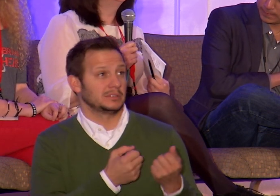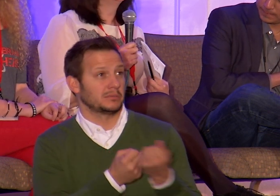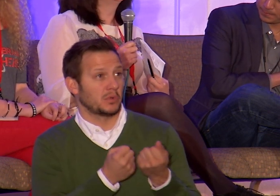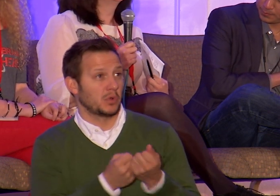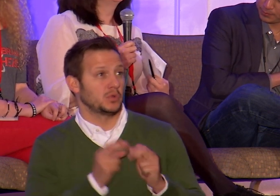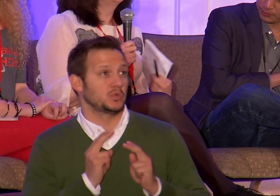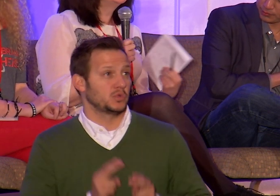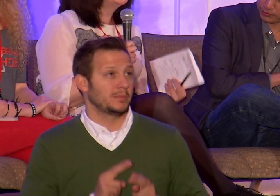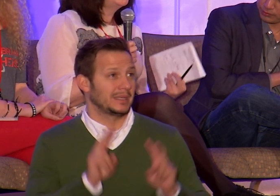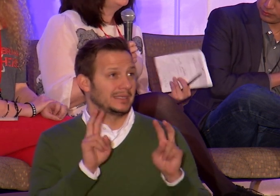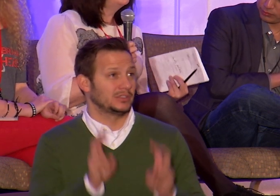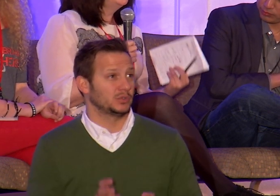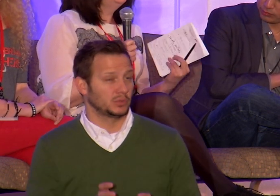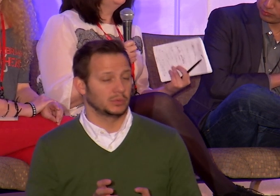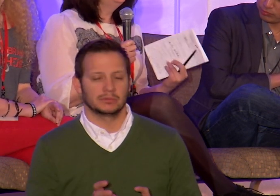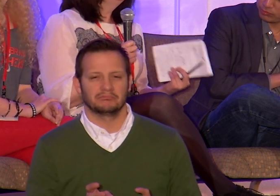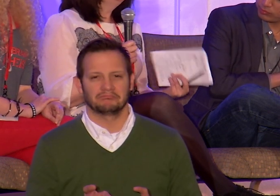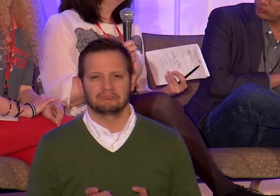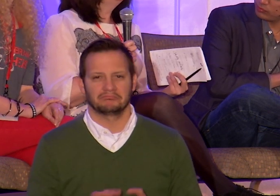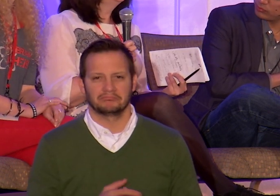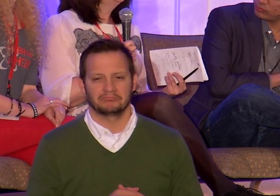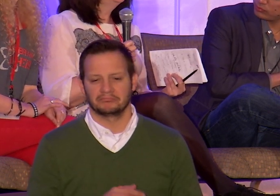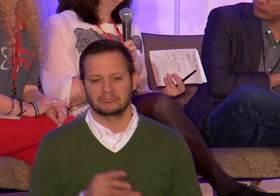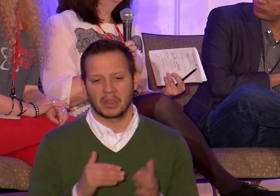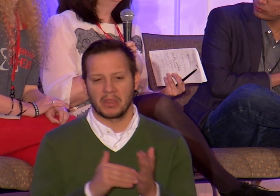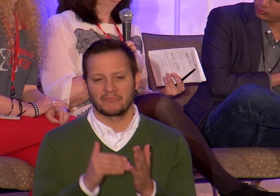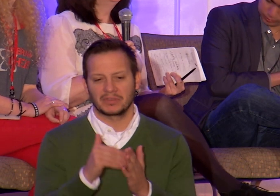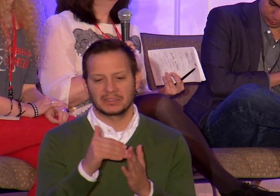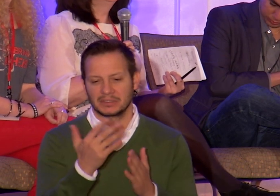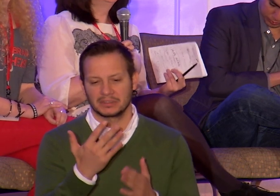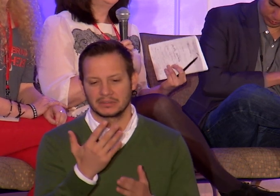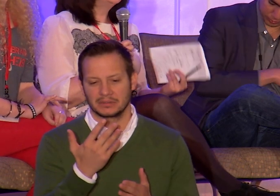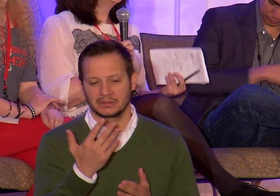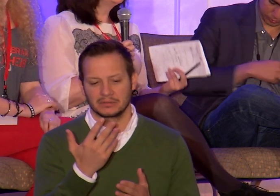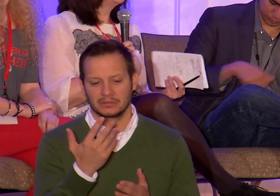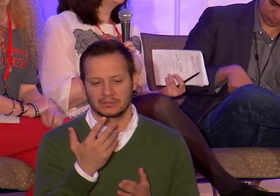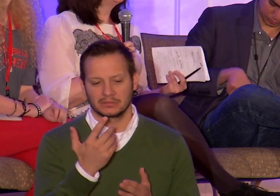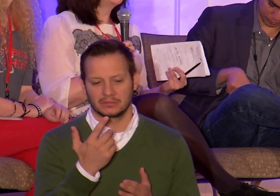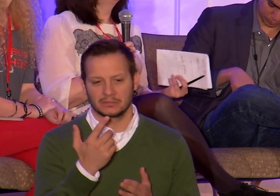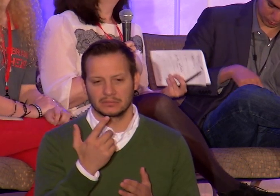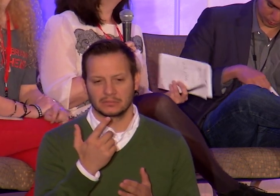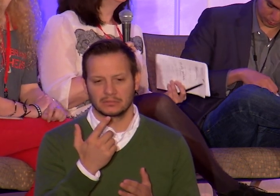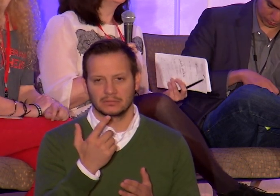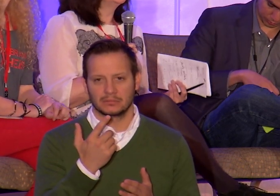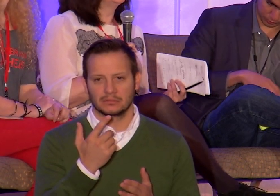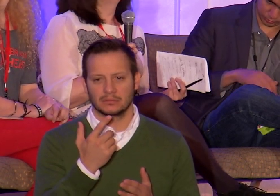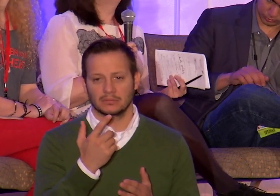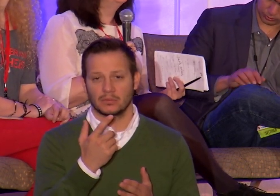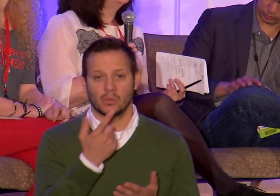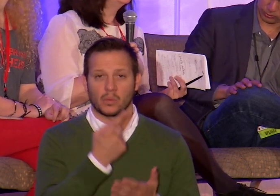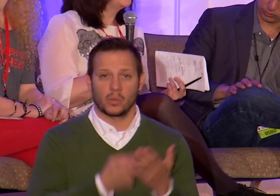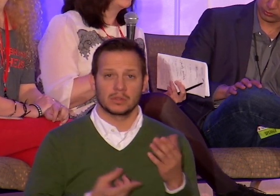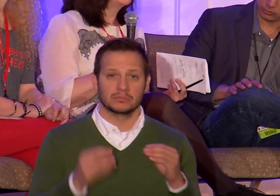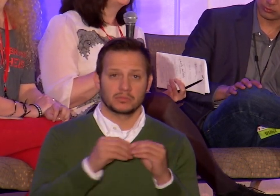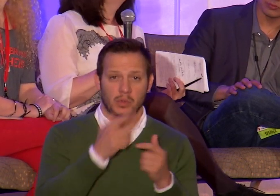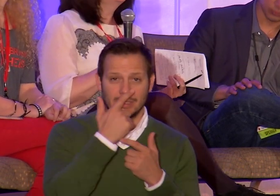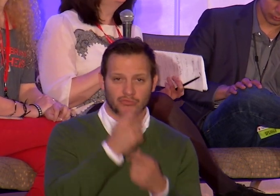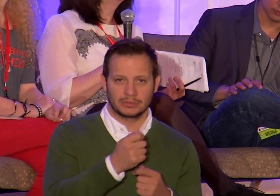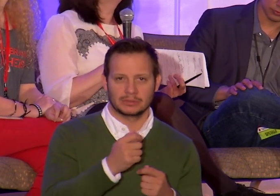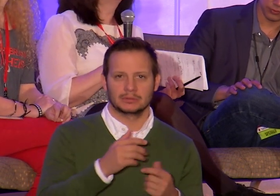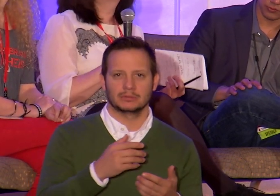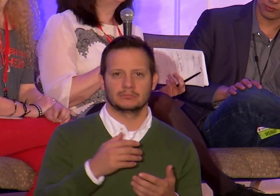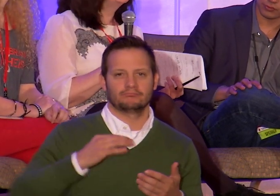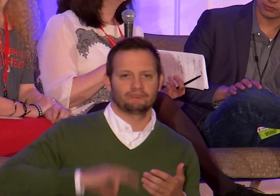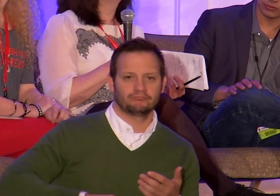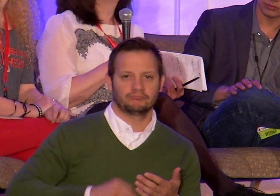human issues, because they have, I think very often, class interests take precedence to human interests and